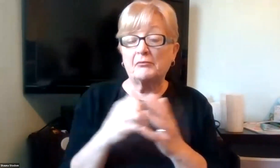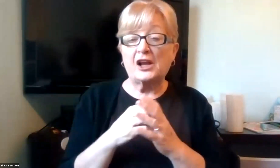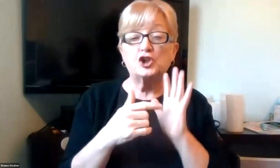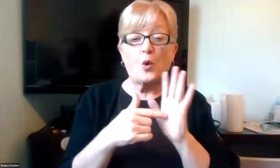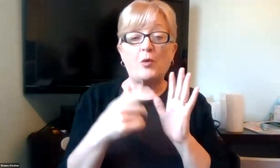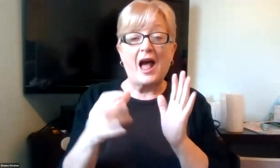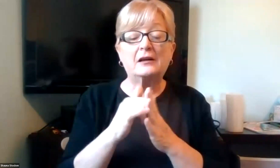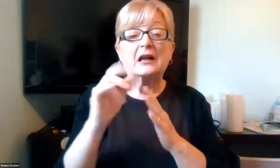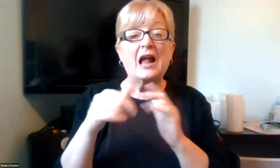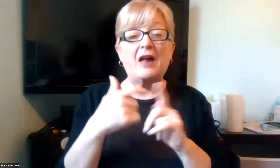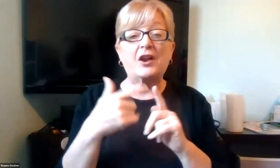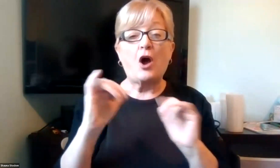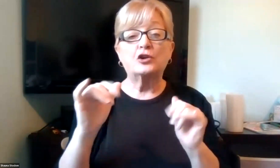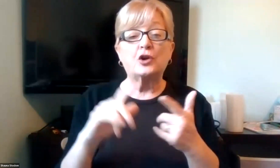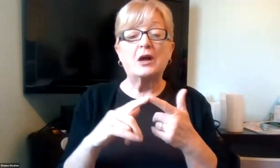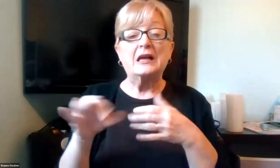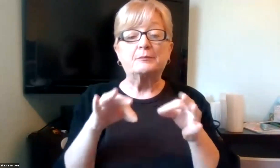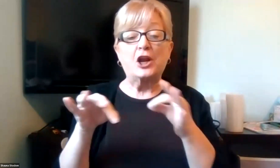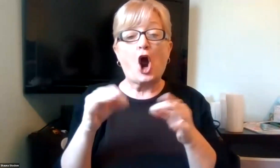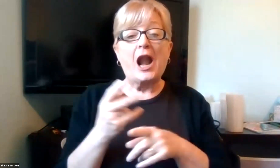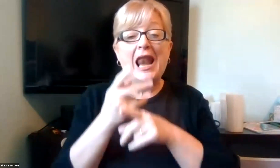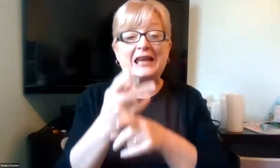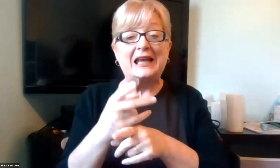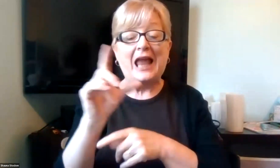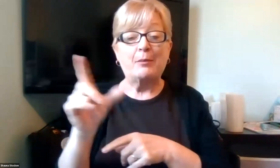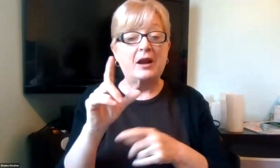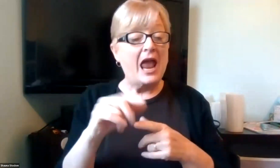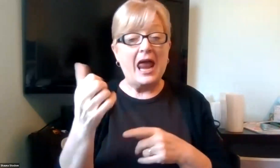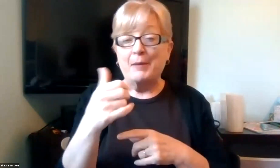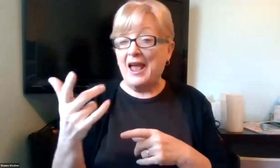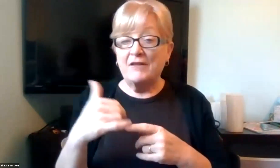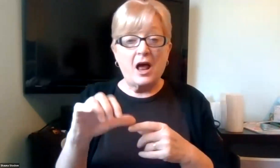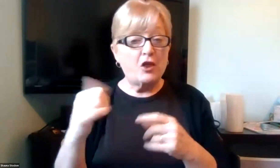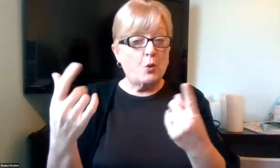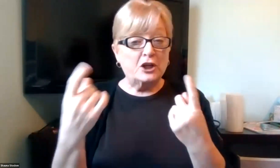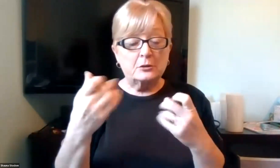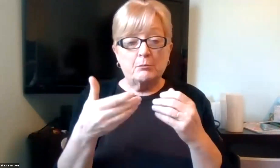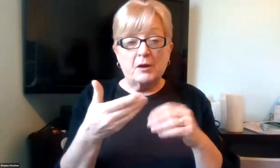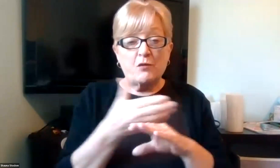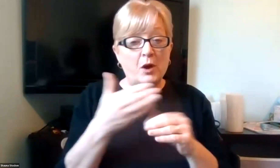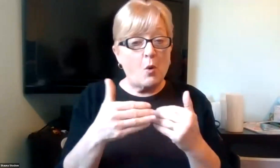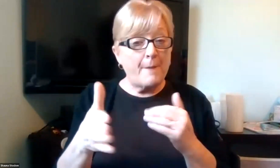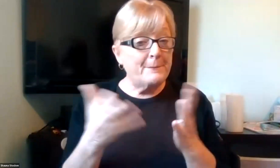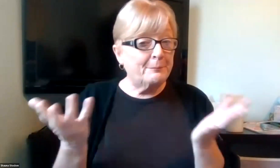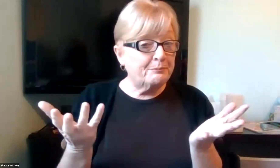lending library. So does anyone have any questions before we move forward?